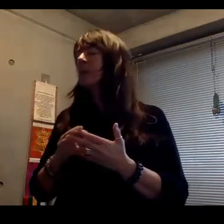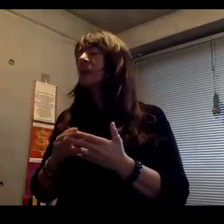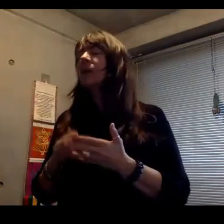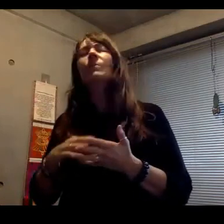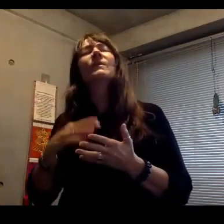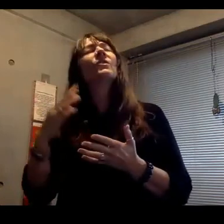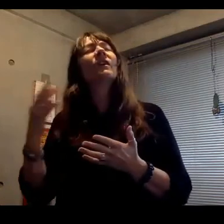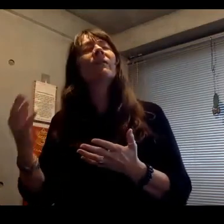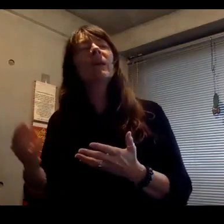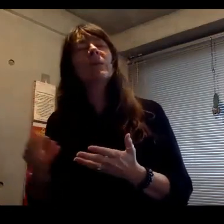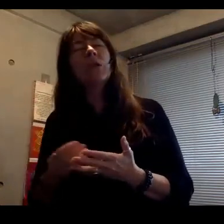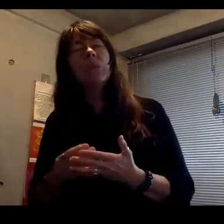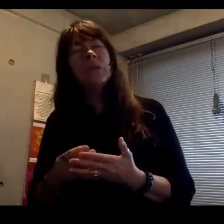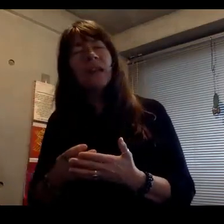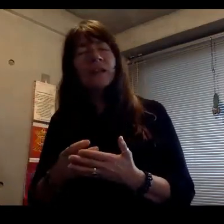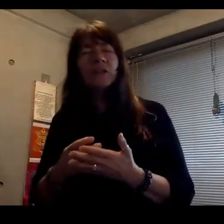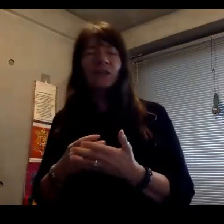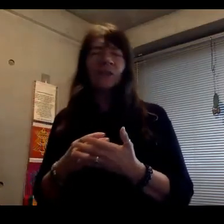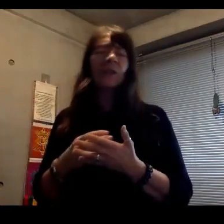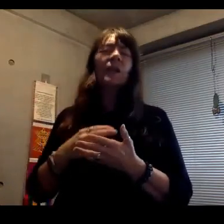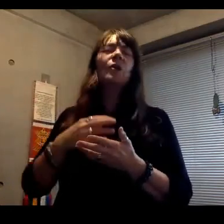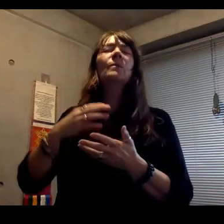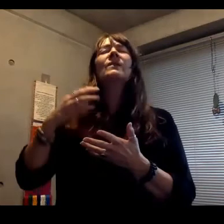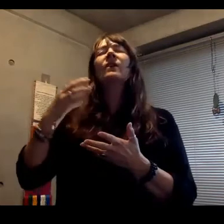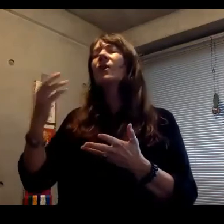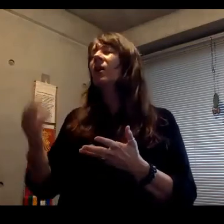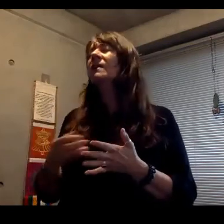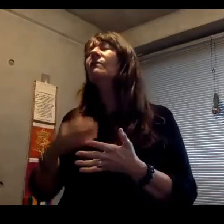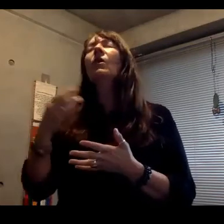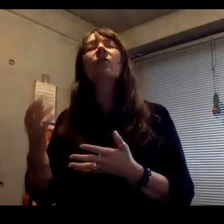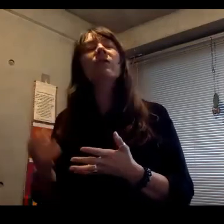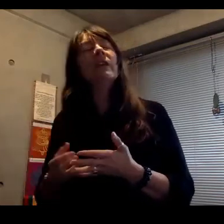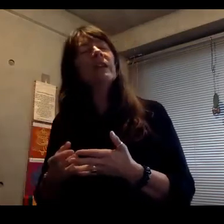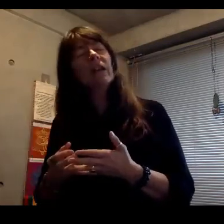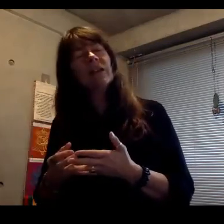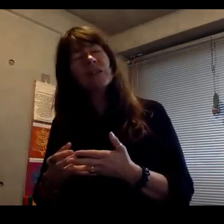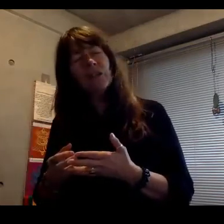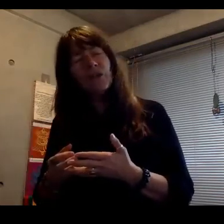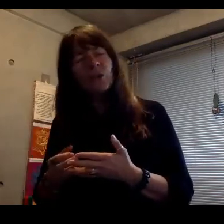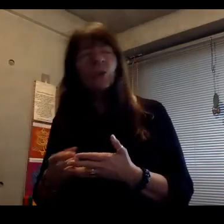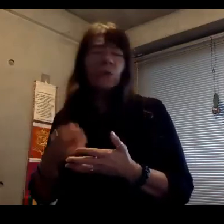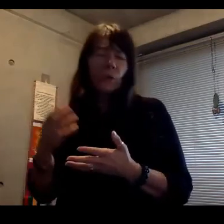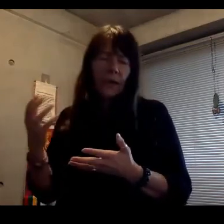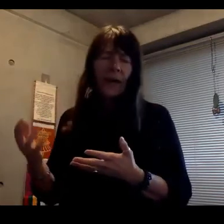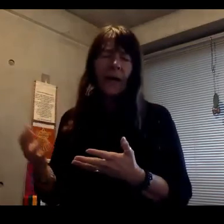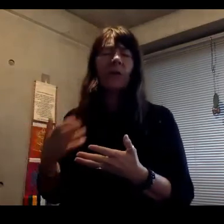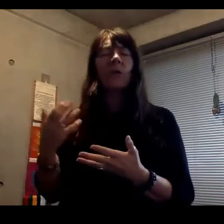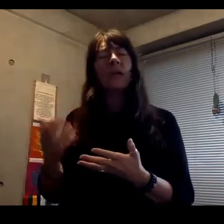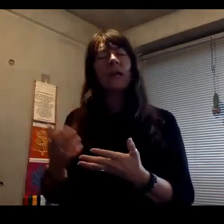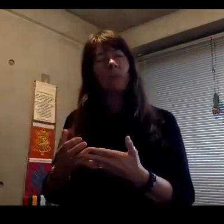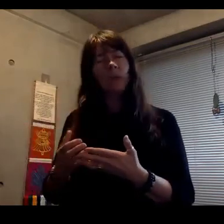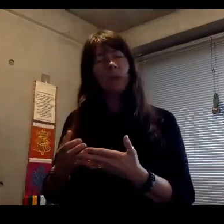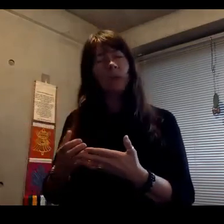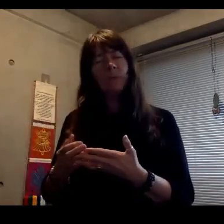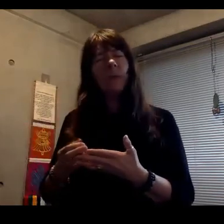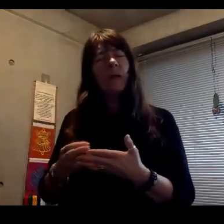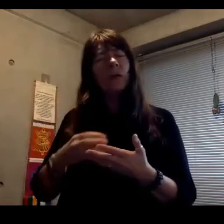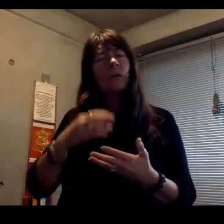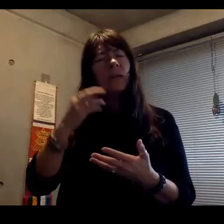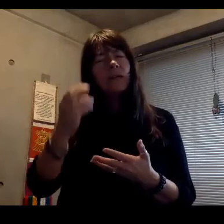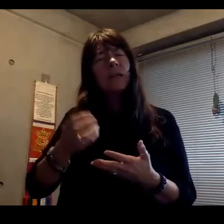something, humans are not living up to their potential. Humans are not evolving as they should or can or they're capable